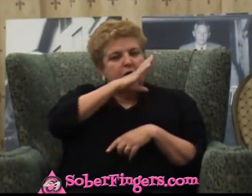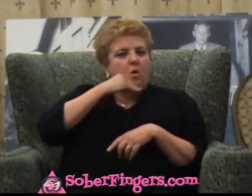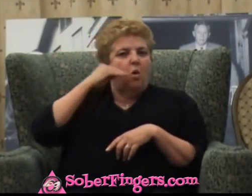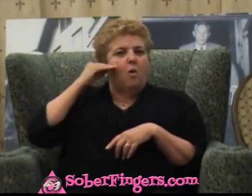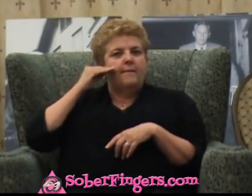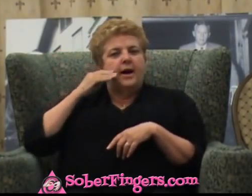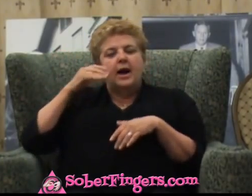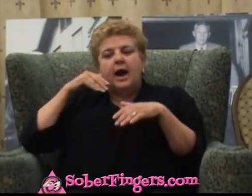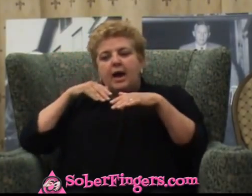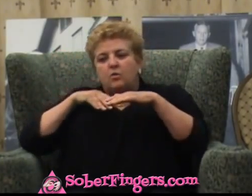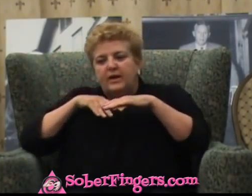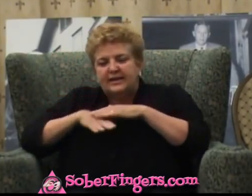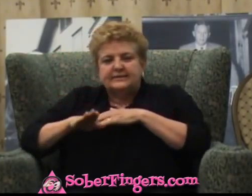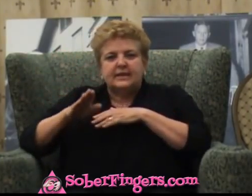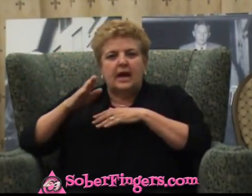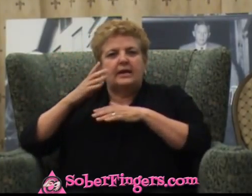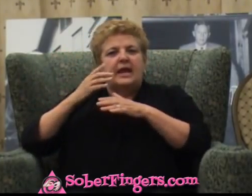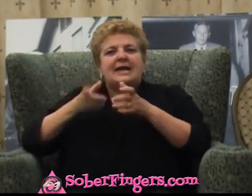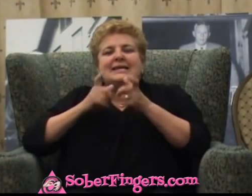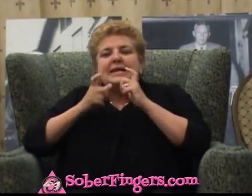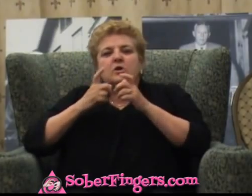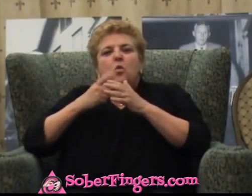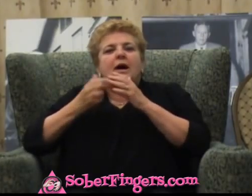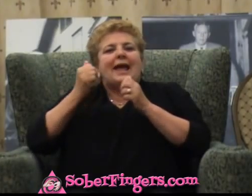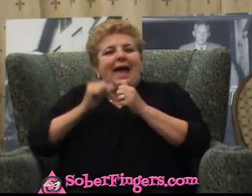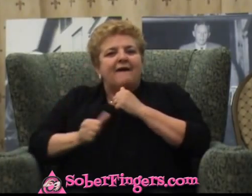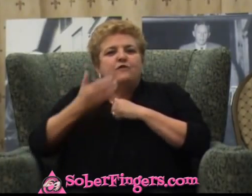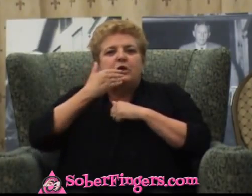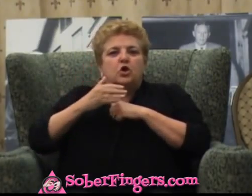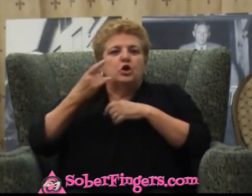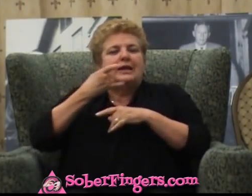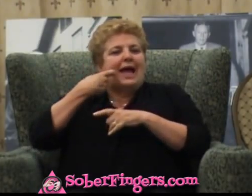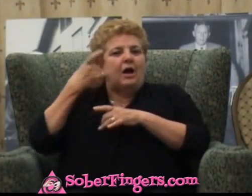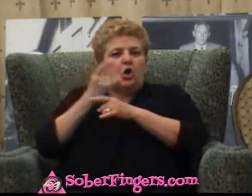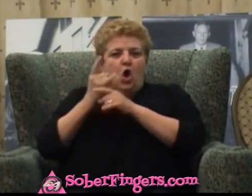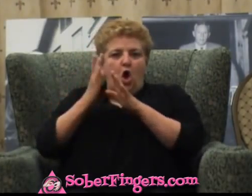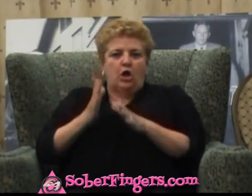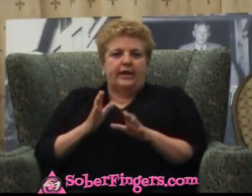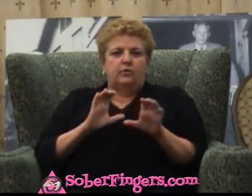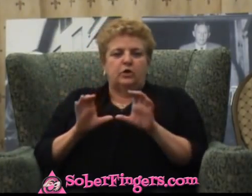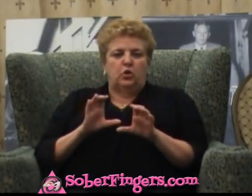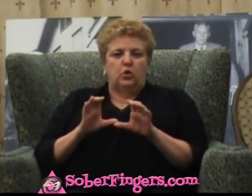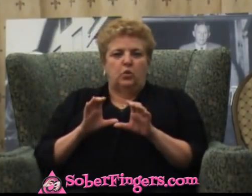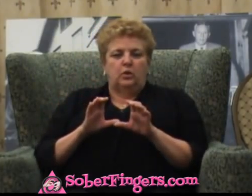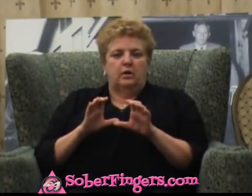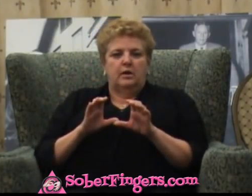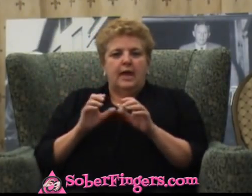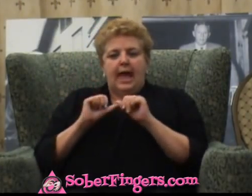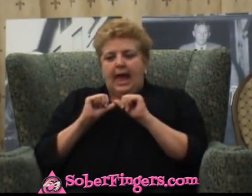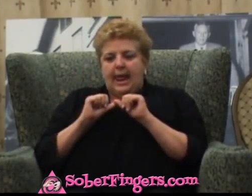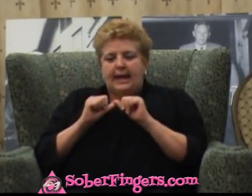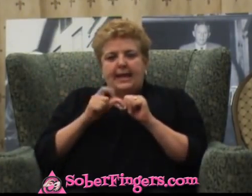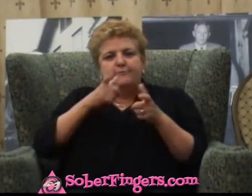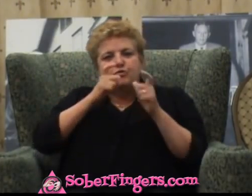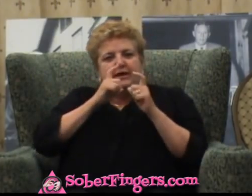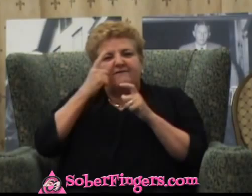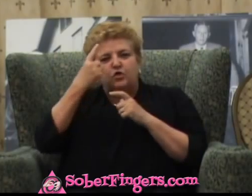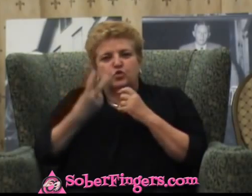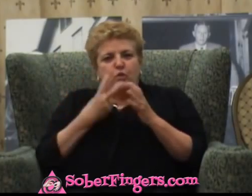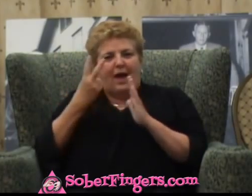what every good alcoholic would do, and I poured myself a drink. And I kept drinking for the next 2 hours because, you see, I knew that they would